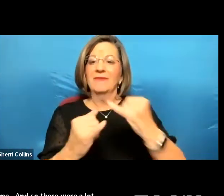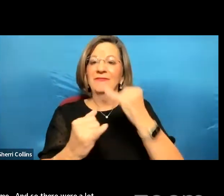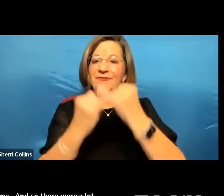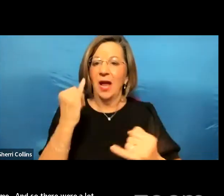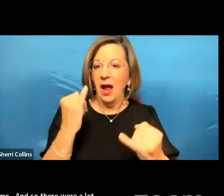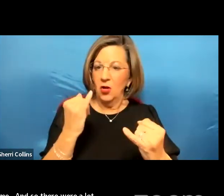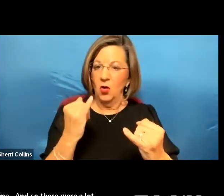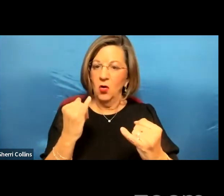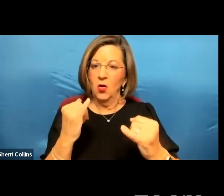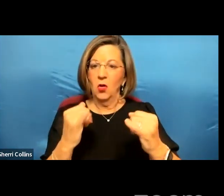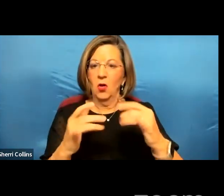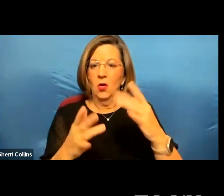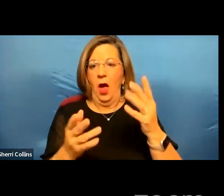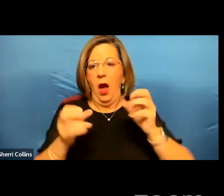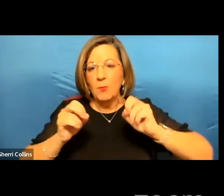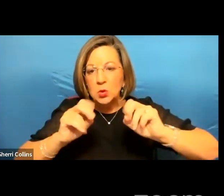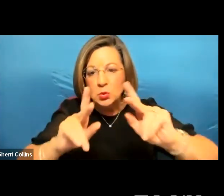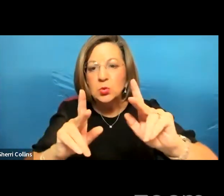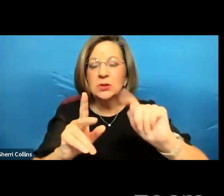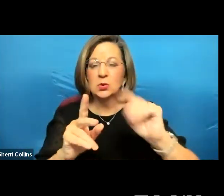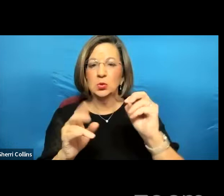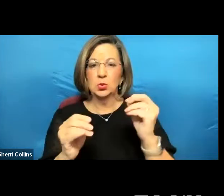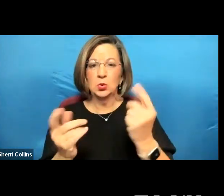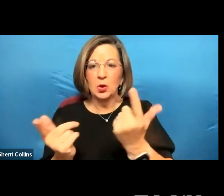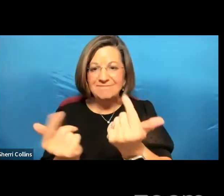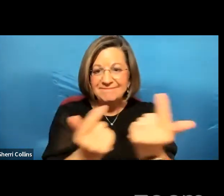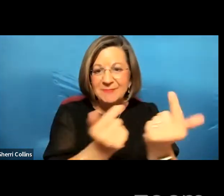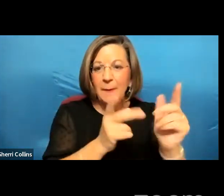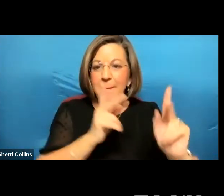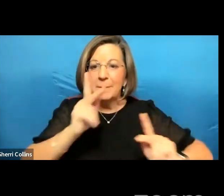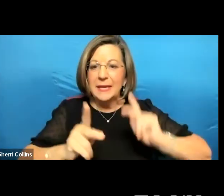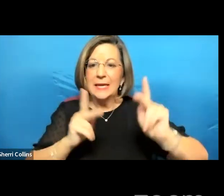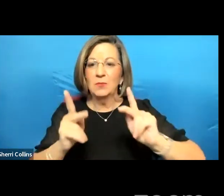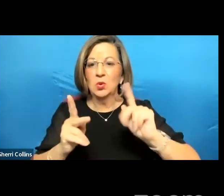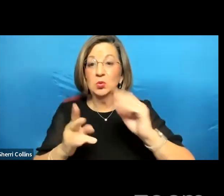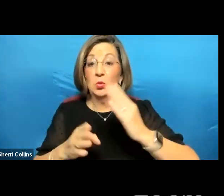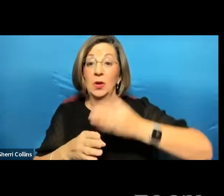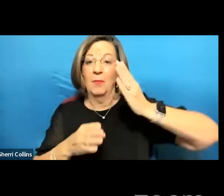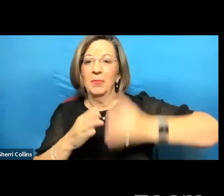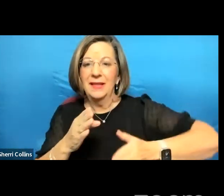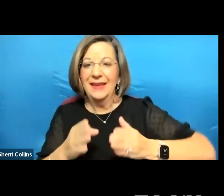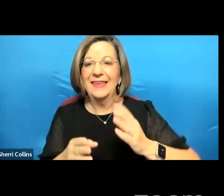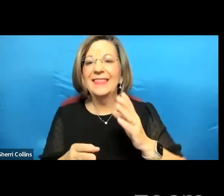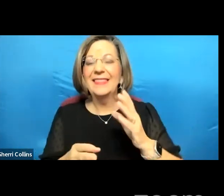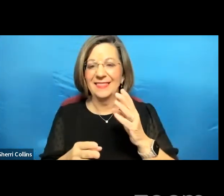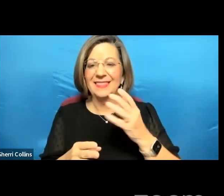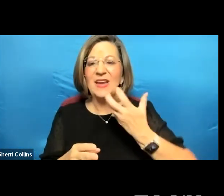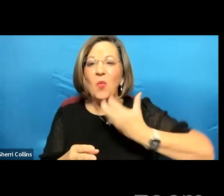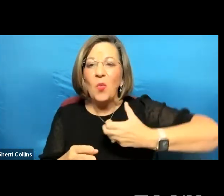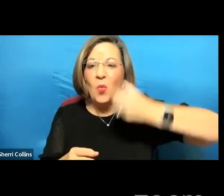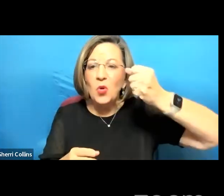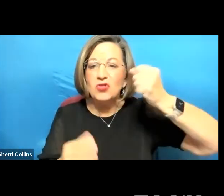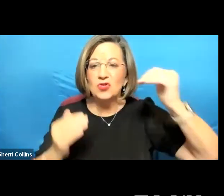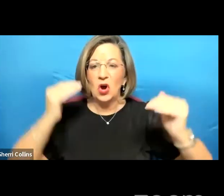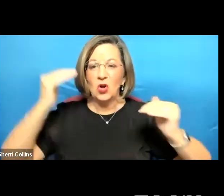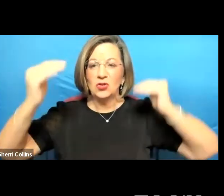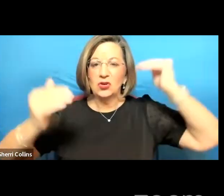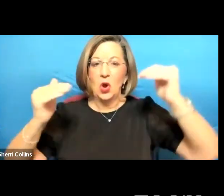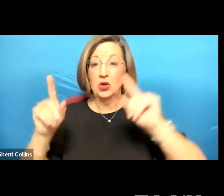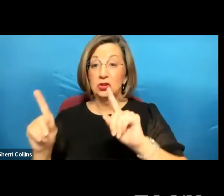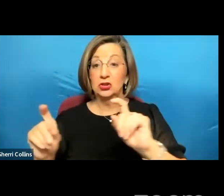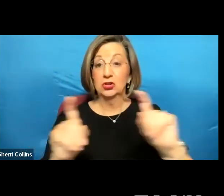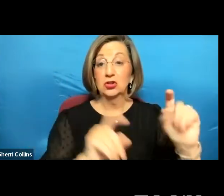During that day, we did have the final opportunity to solicit people to come in and